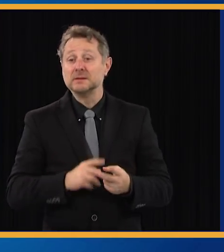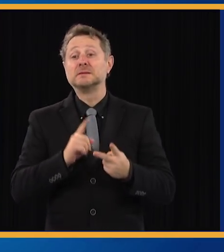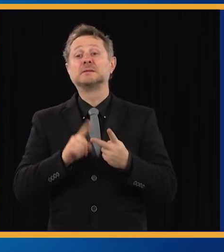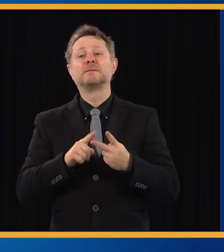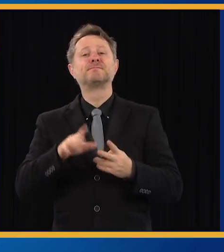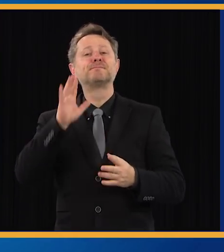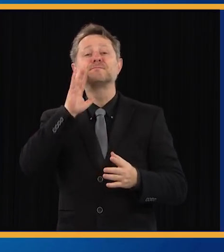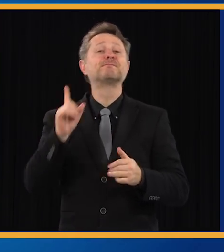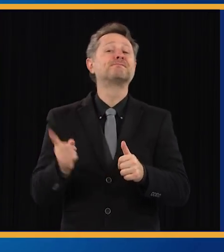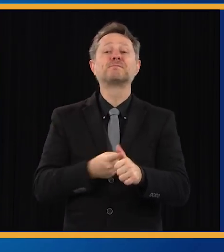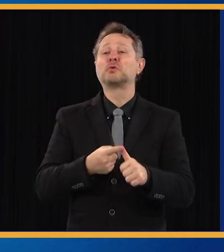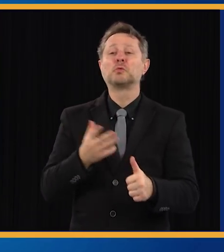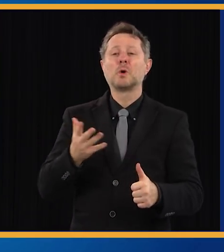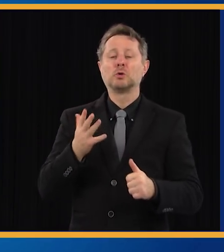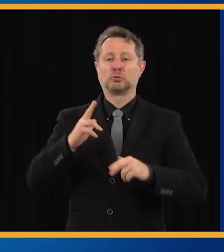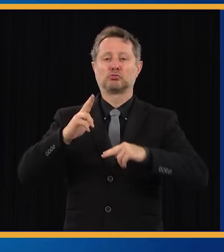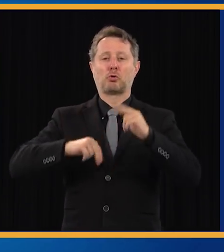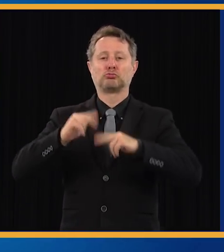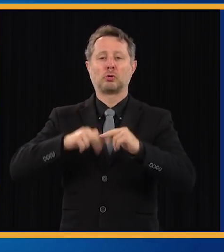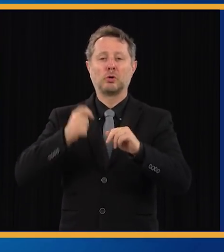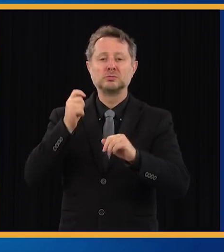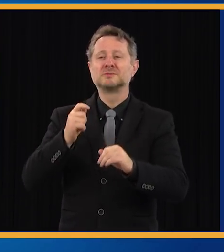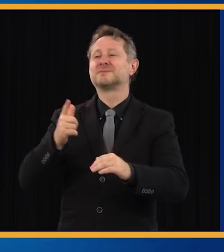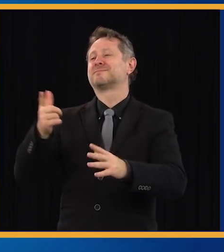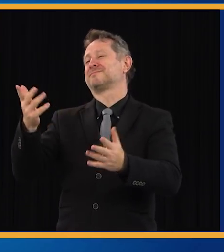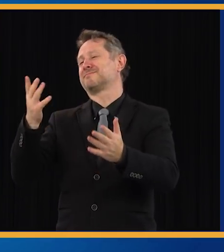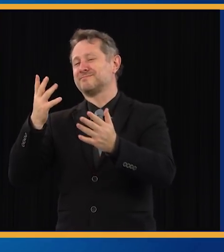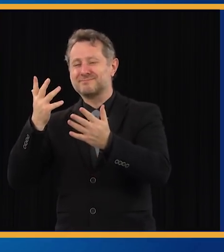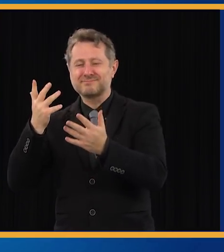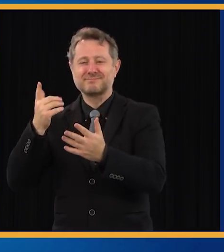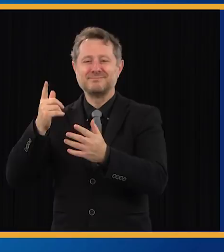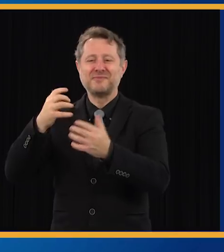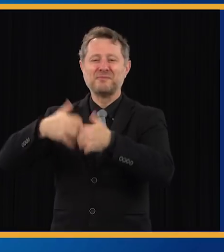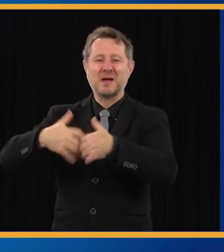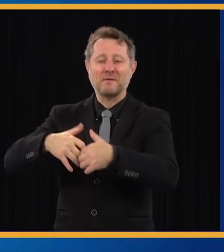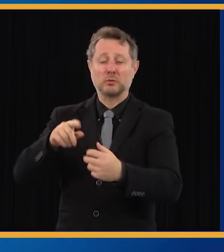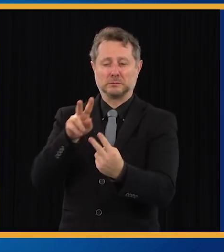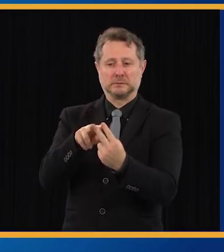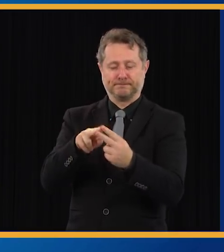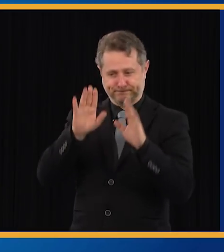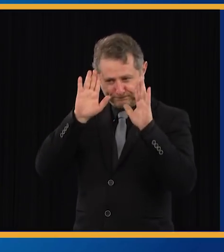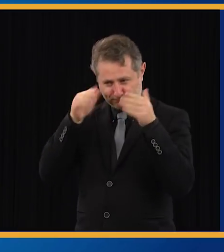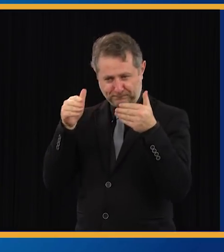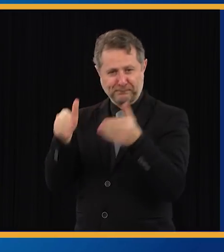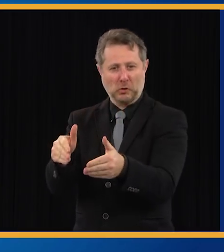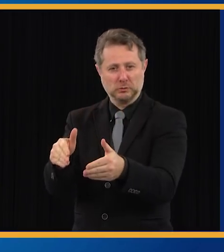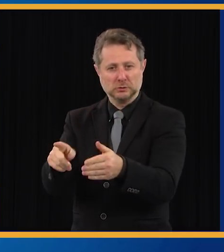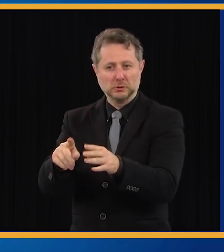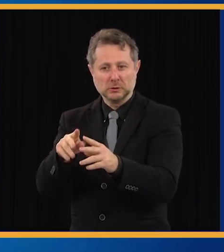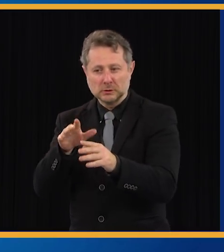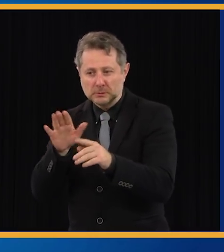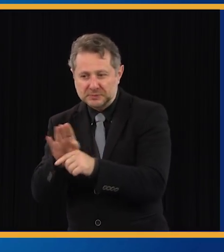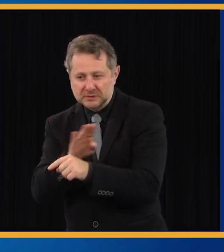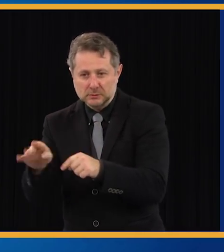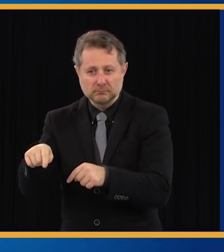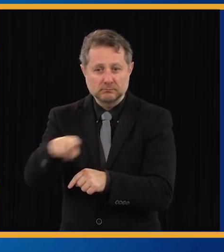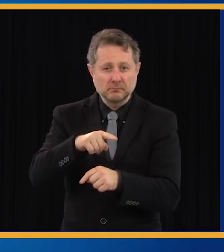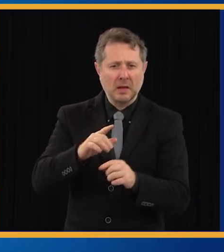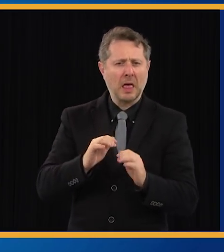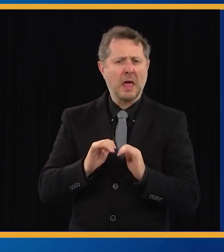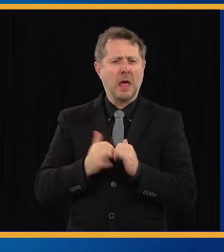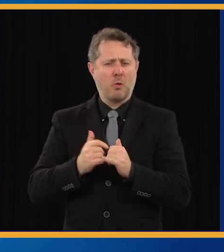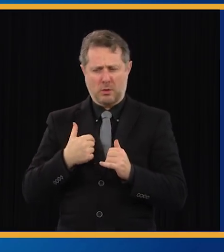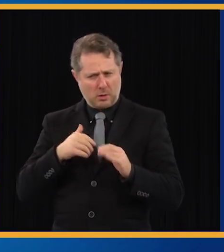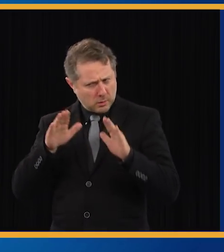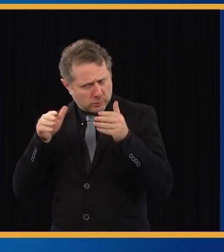and manufacturing as the first two industries. But how do you bring them back? And what precautions